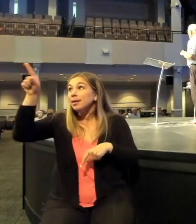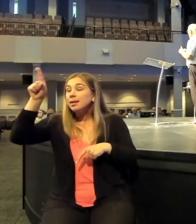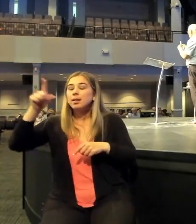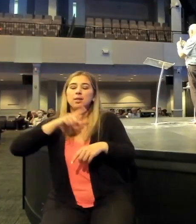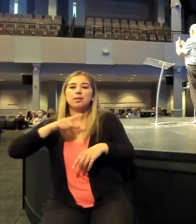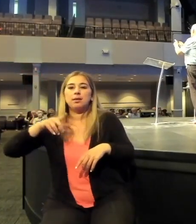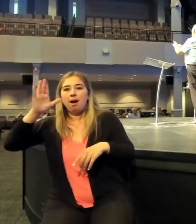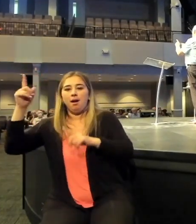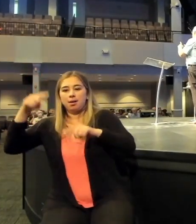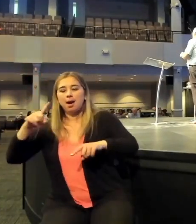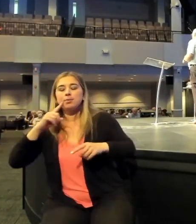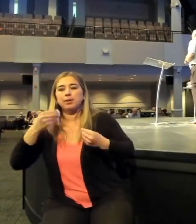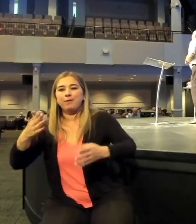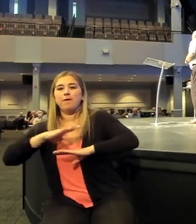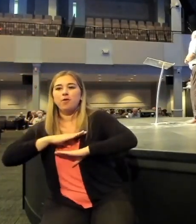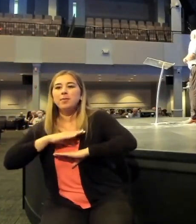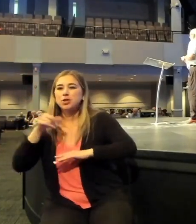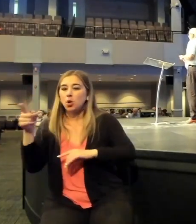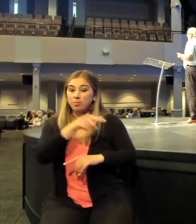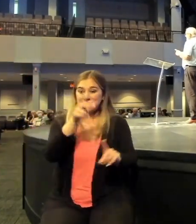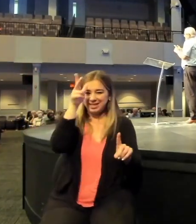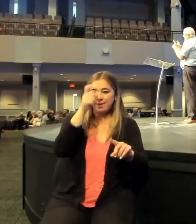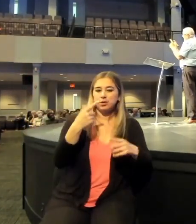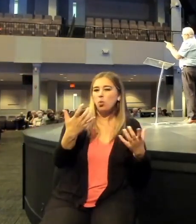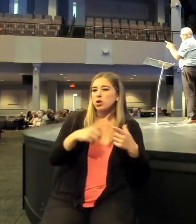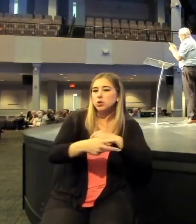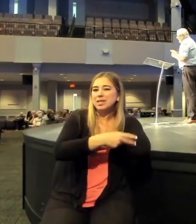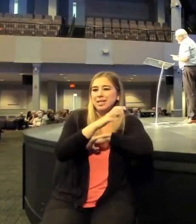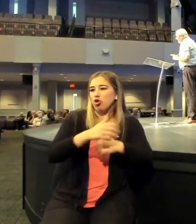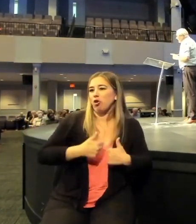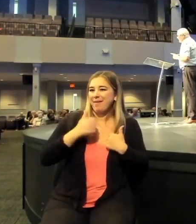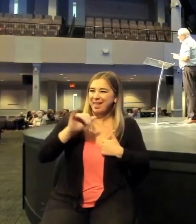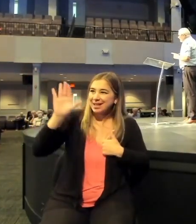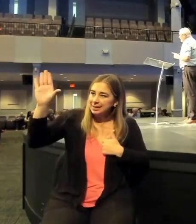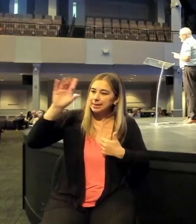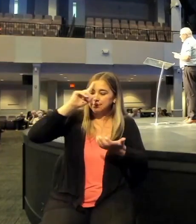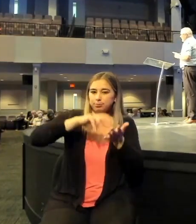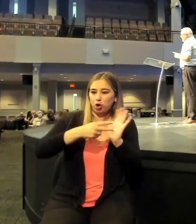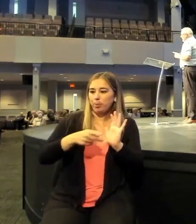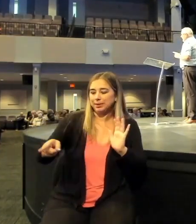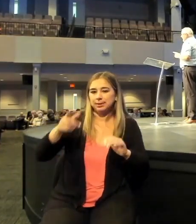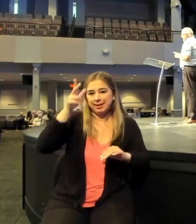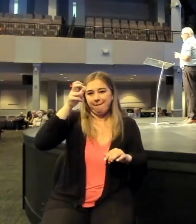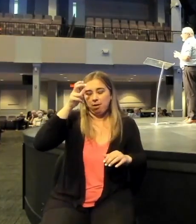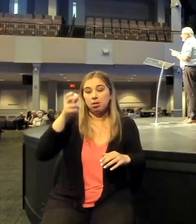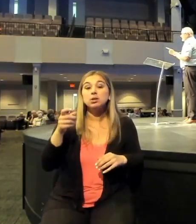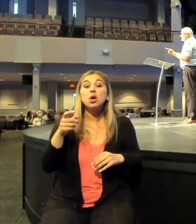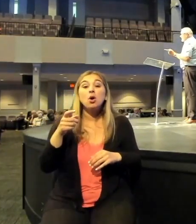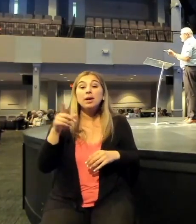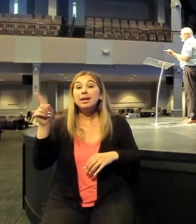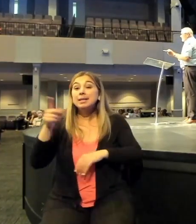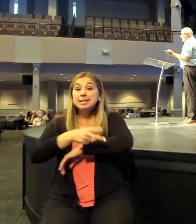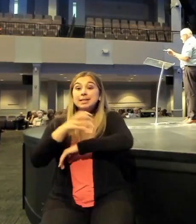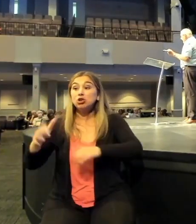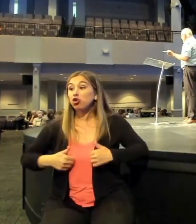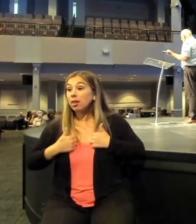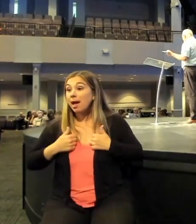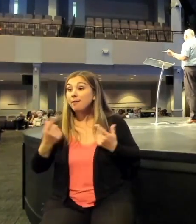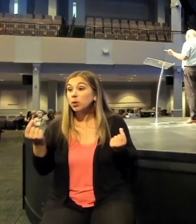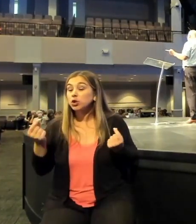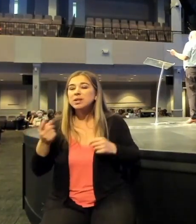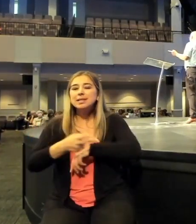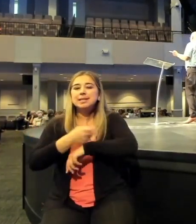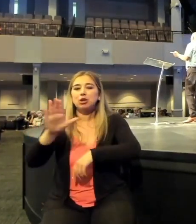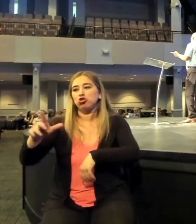okay? He wants to steal your life from you. To steal your life, all he needs to do is steal your